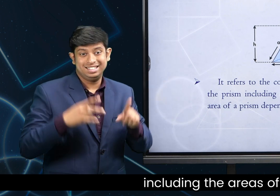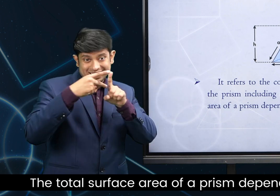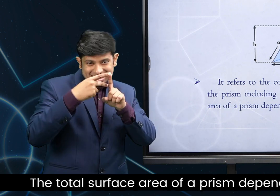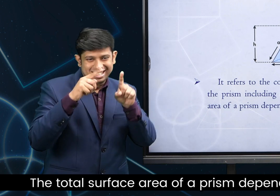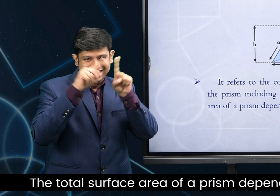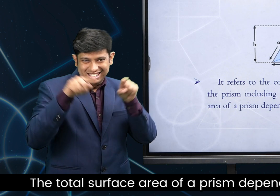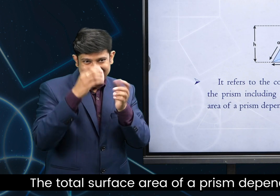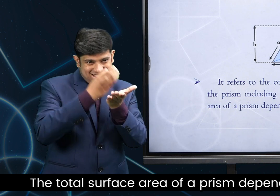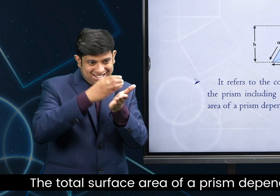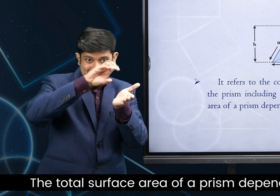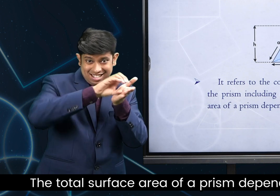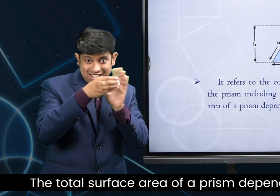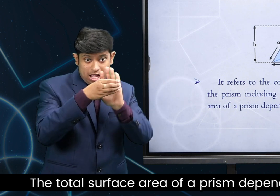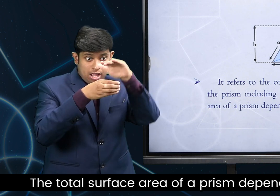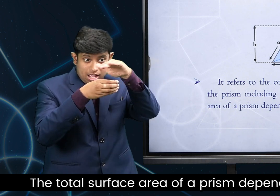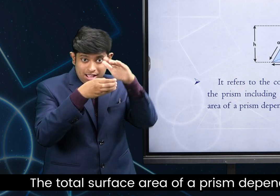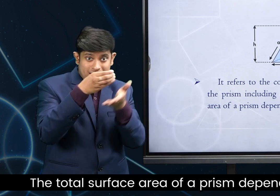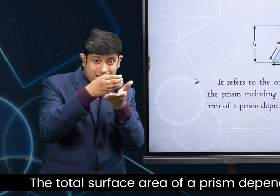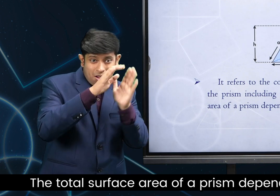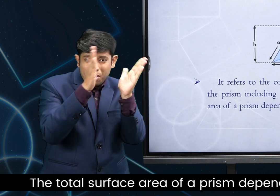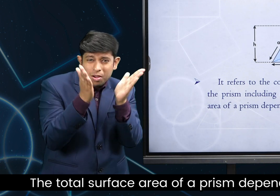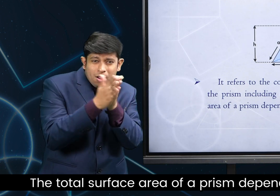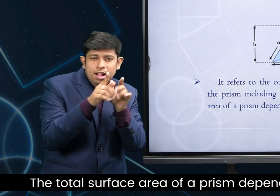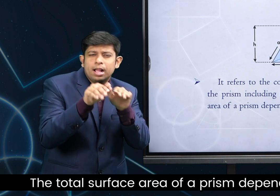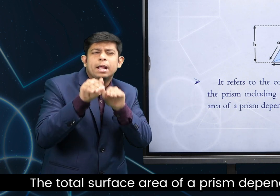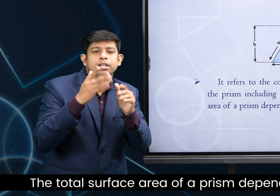The total surface area of a prism depends on the shape of the bases.